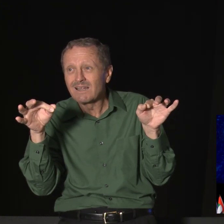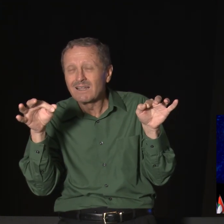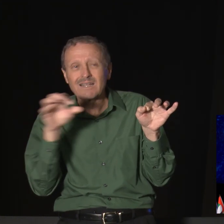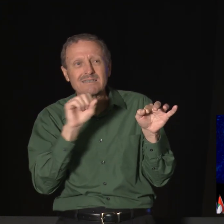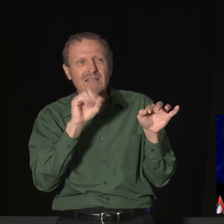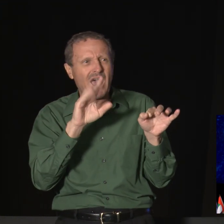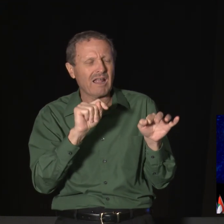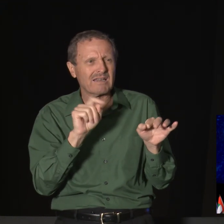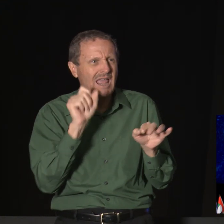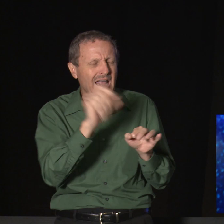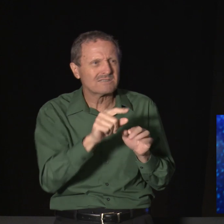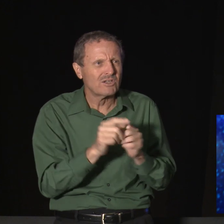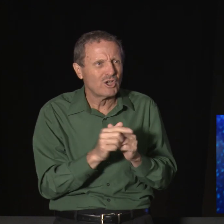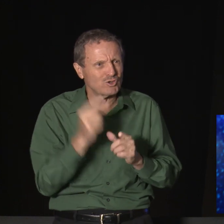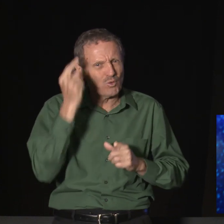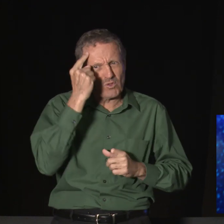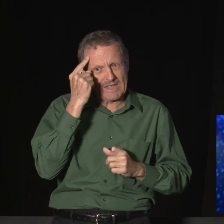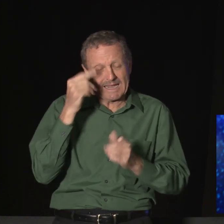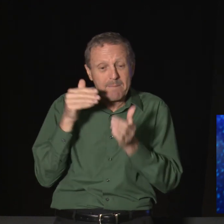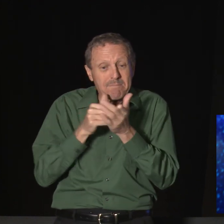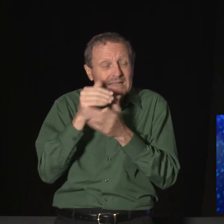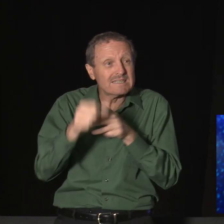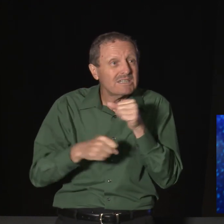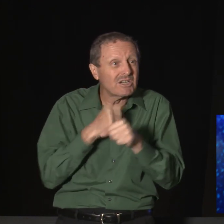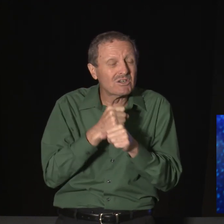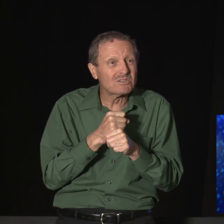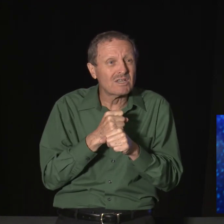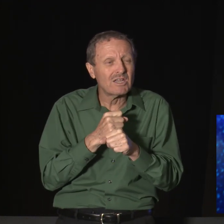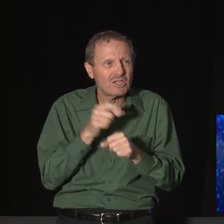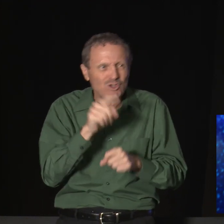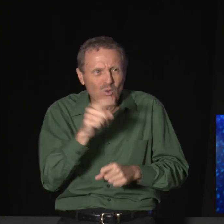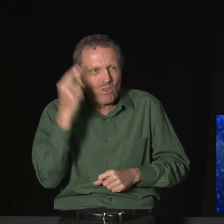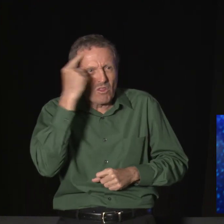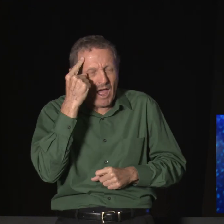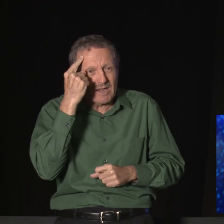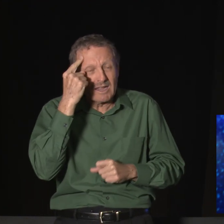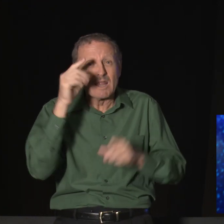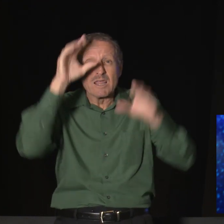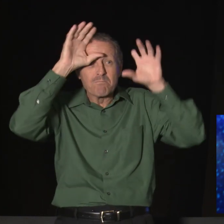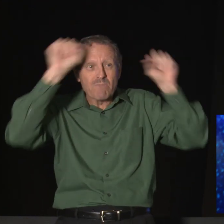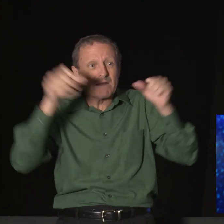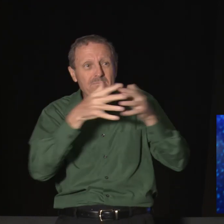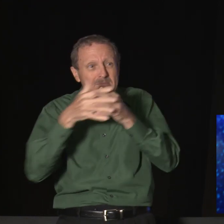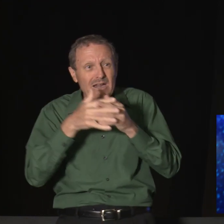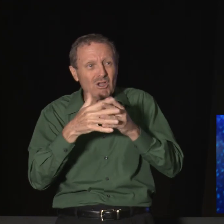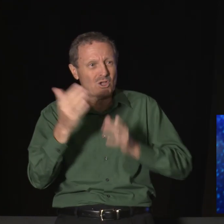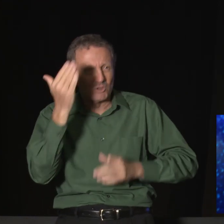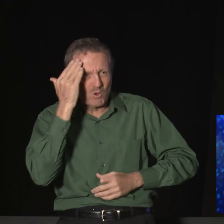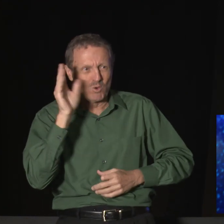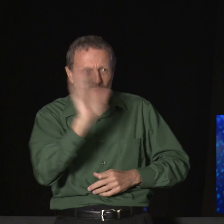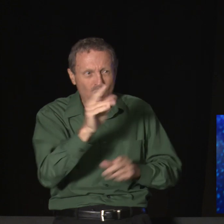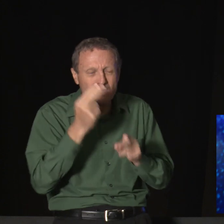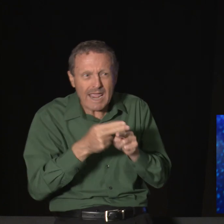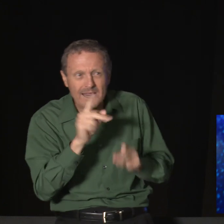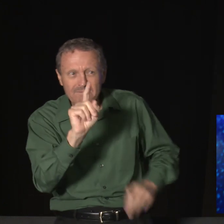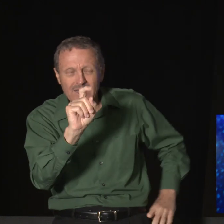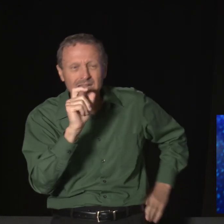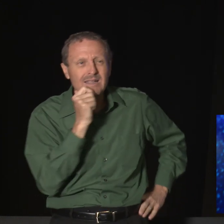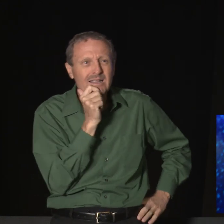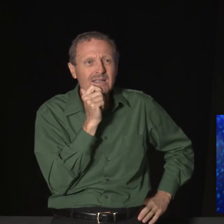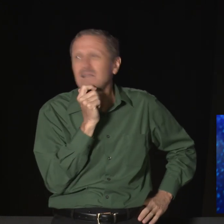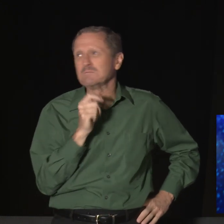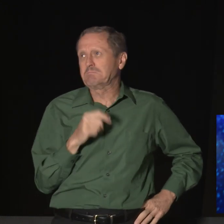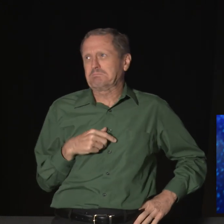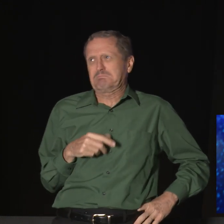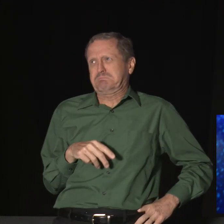Scott Pelley asked her, did you think in a million years, did you think that the President of the United States knew your name?